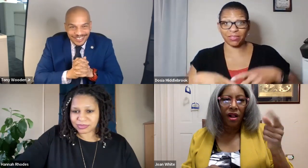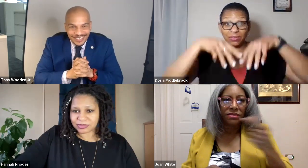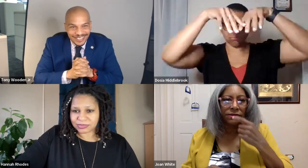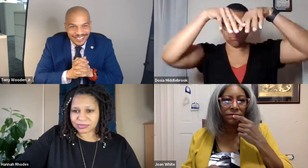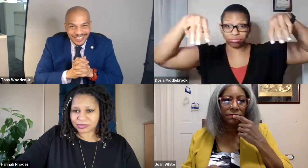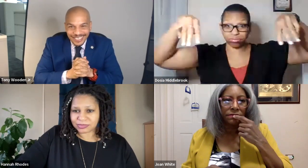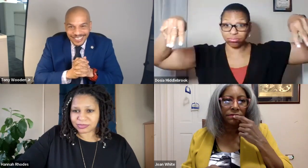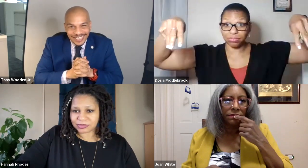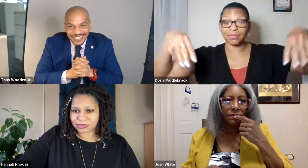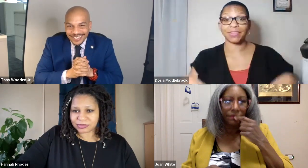somebody said.